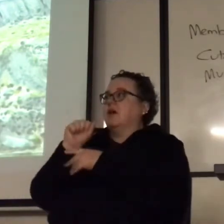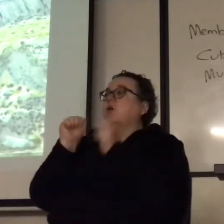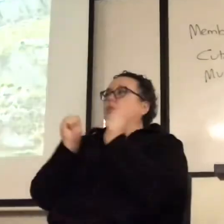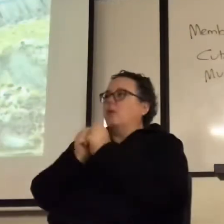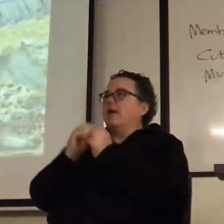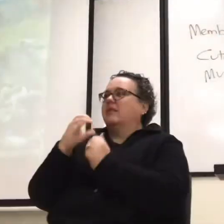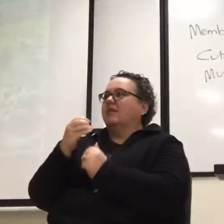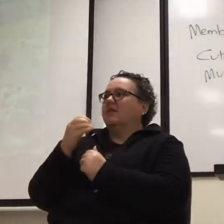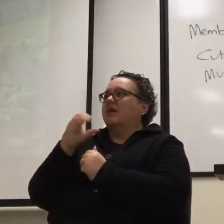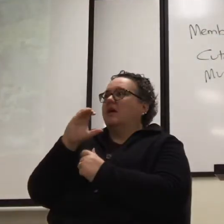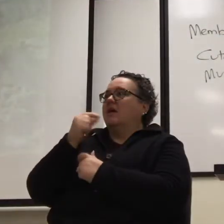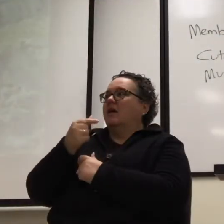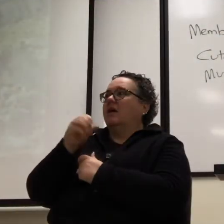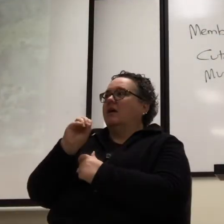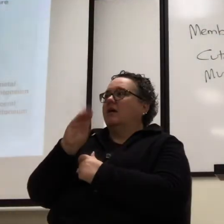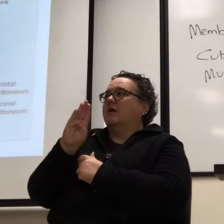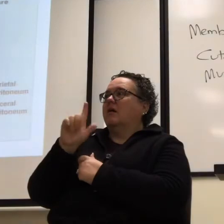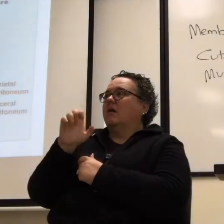trachea.